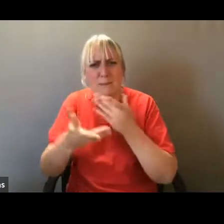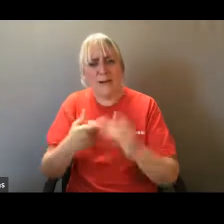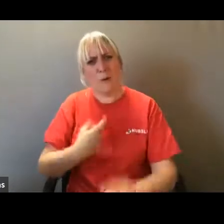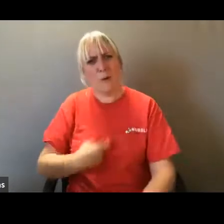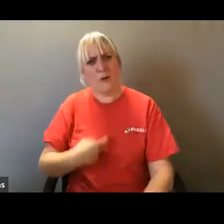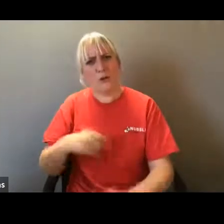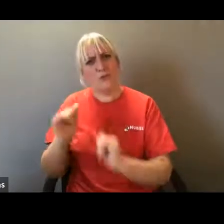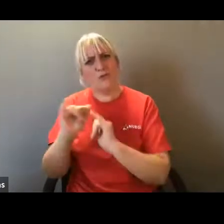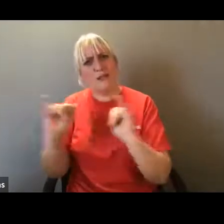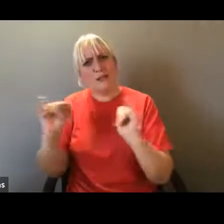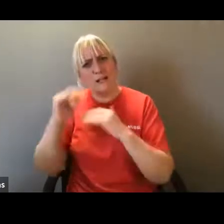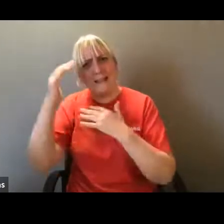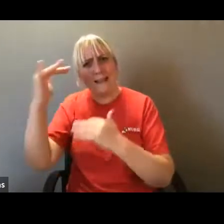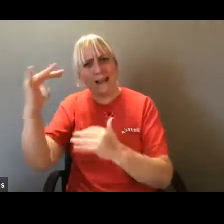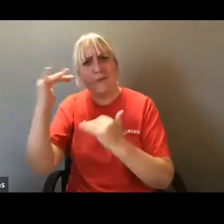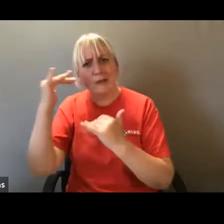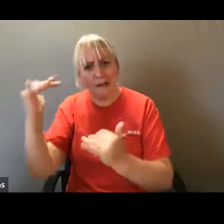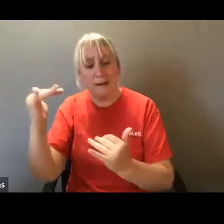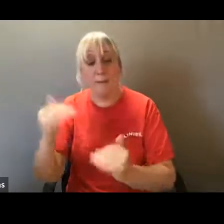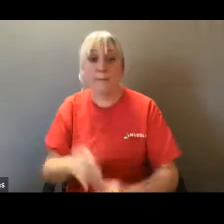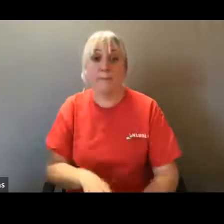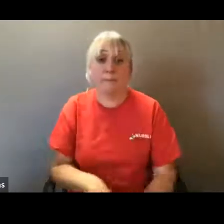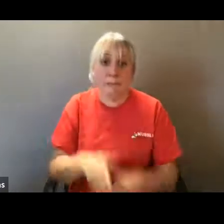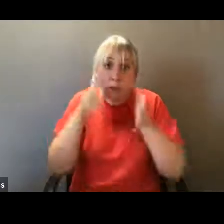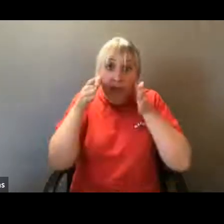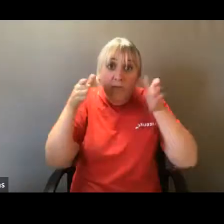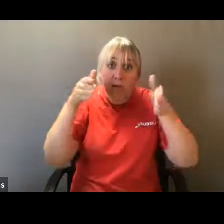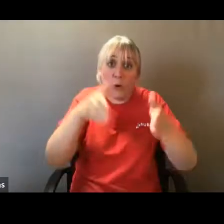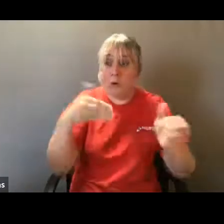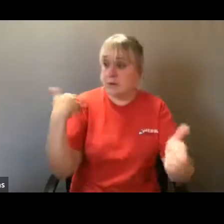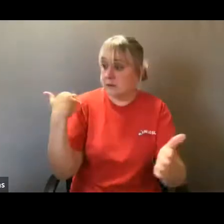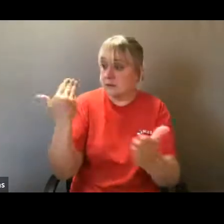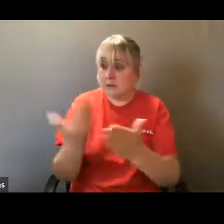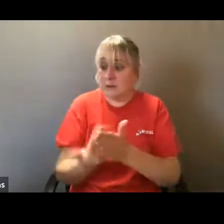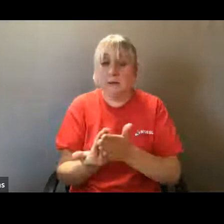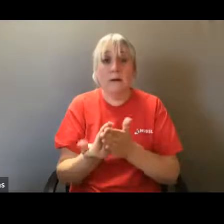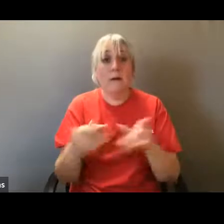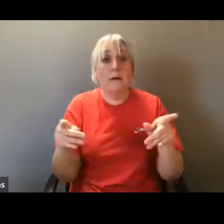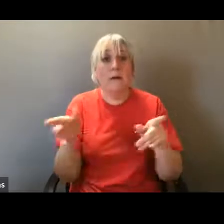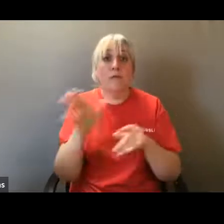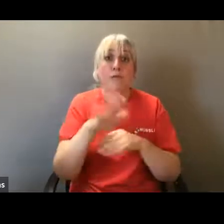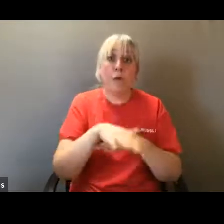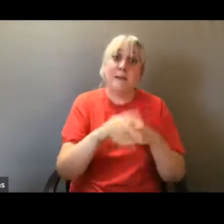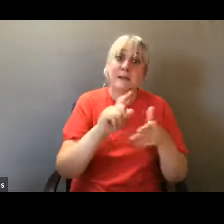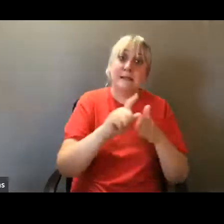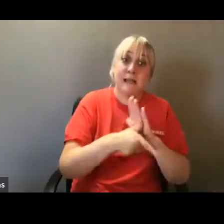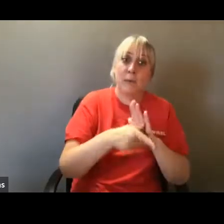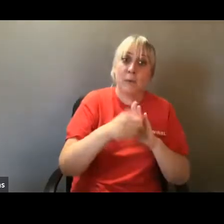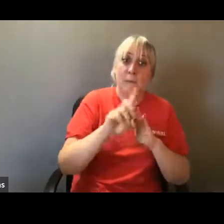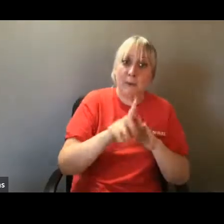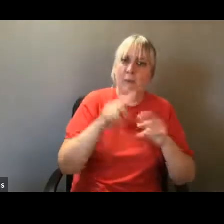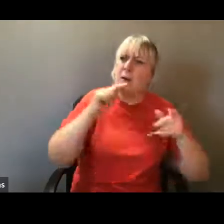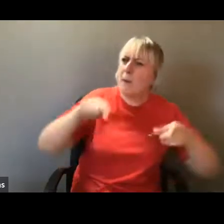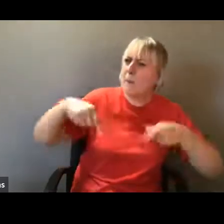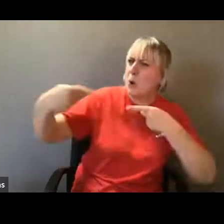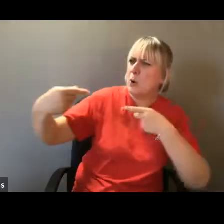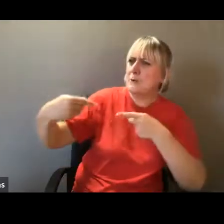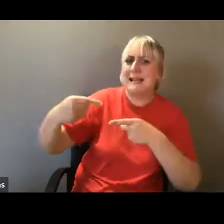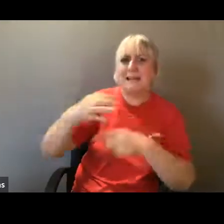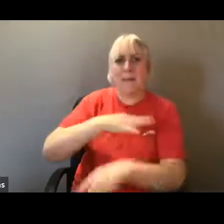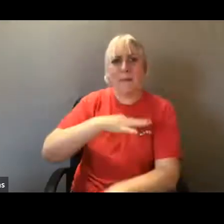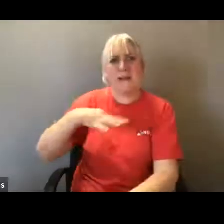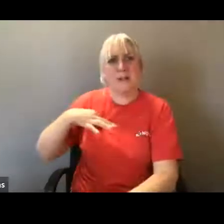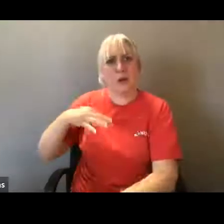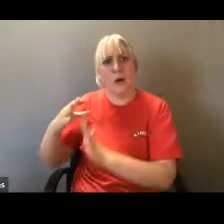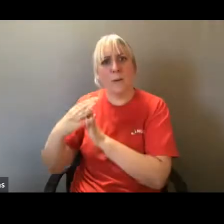book, I argue that the focus traditionally placed by the disabled people's movement on opposing the medical model was a product of